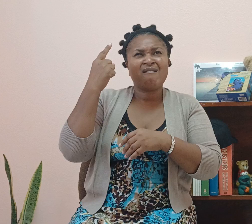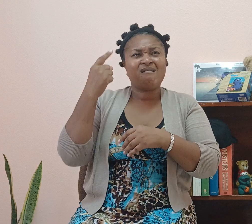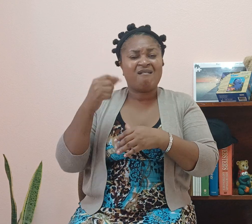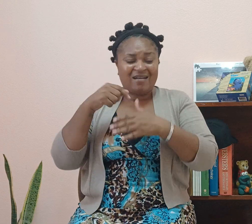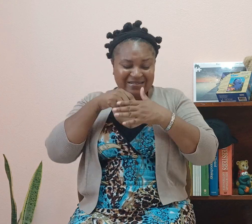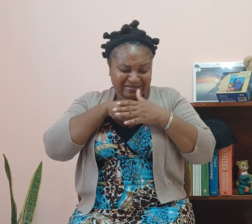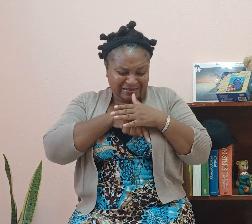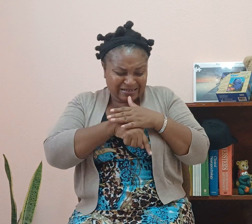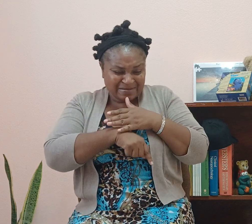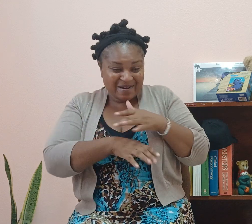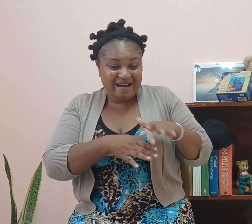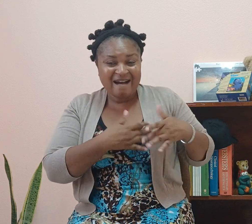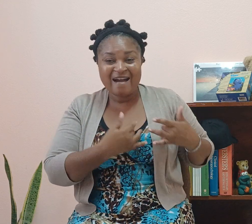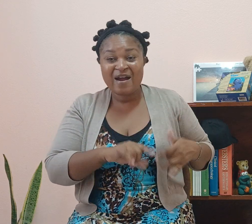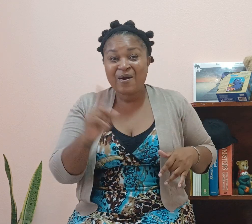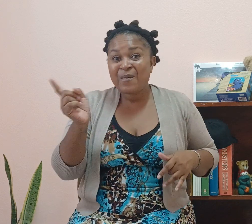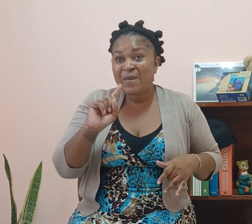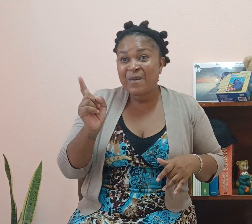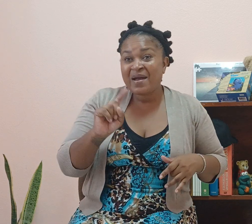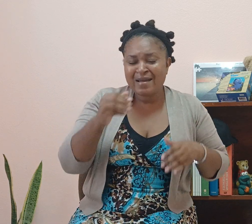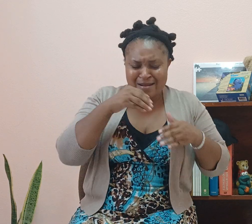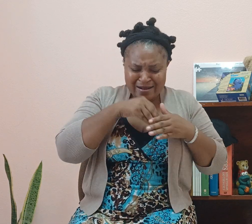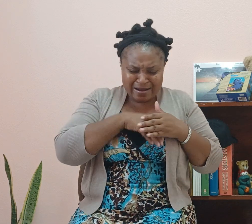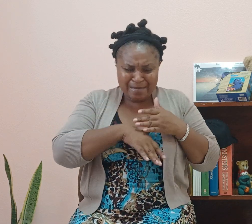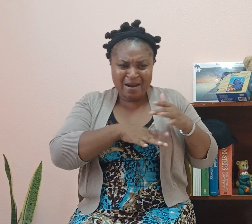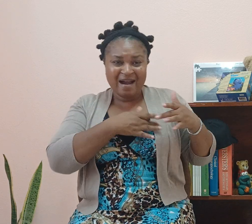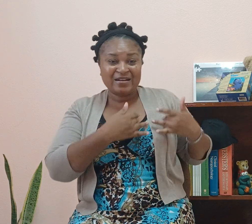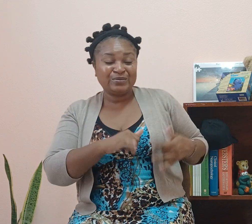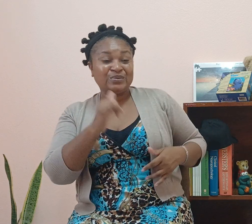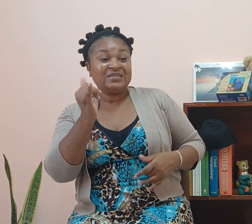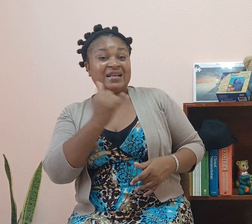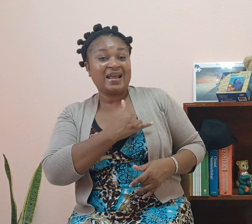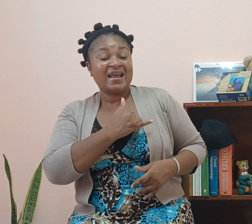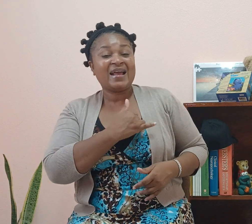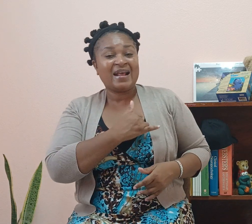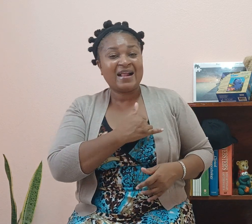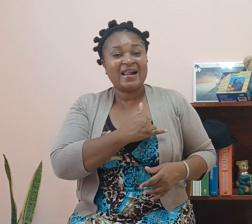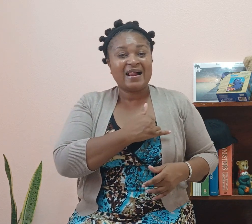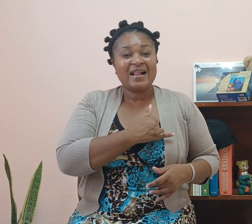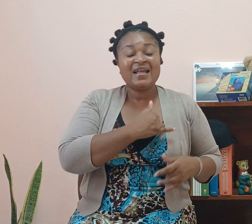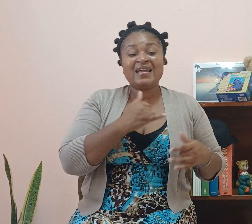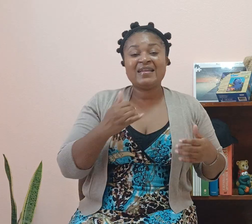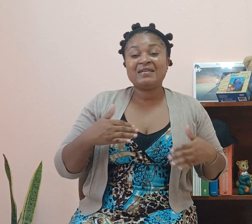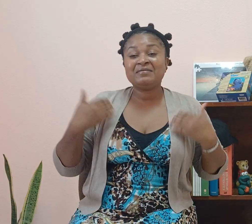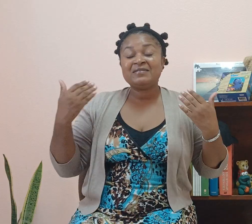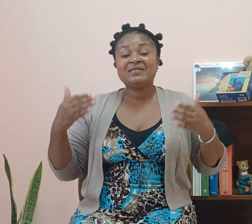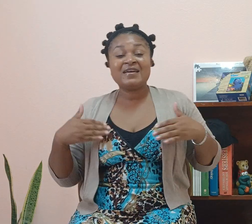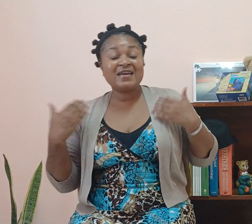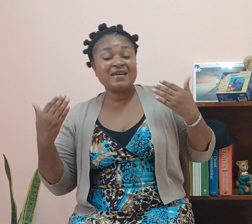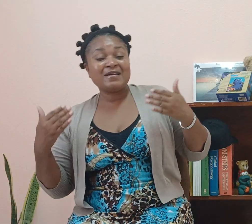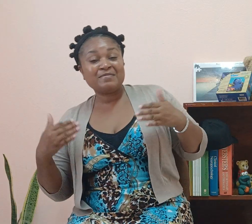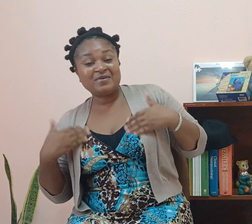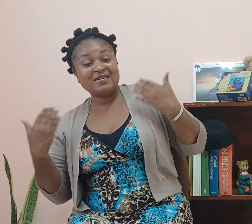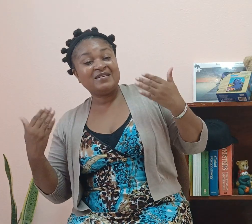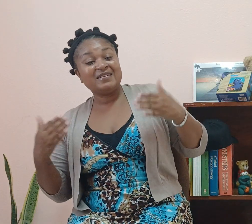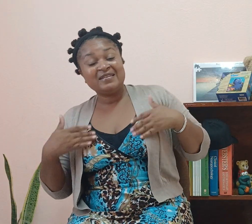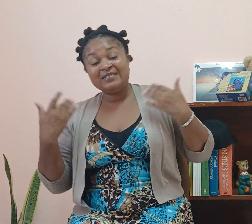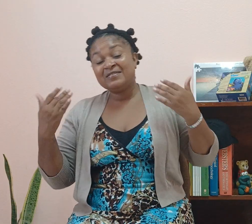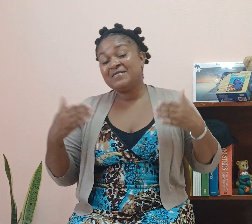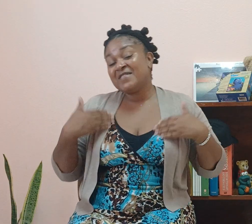in my heart. Where? Down in my heart to stay. And I'm so happy, so